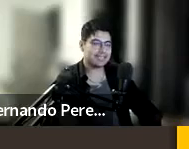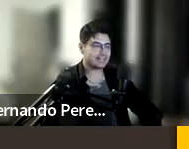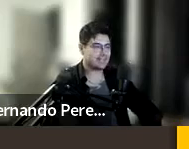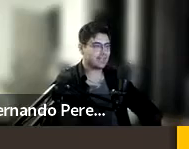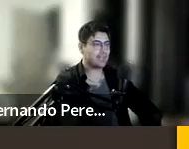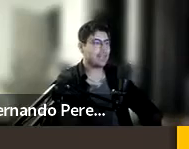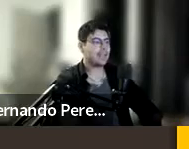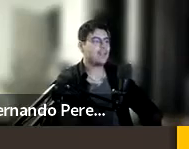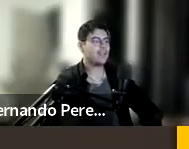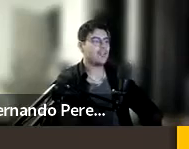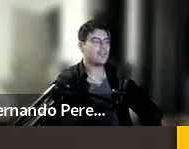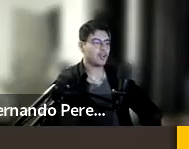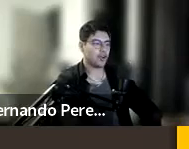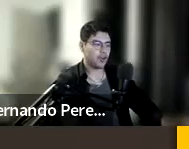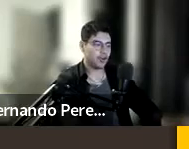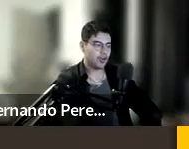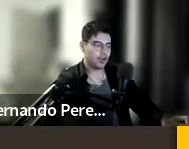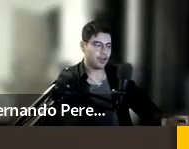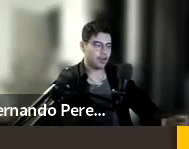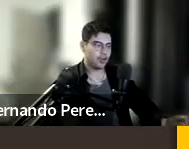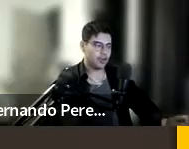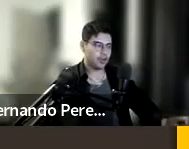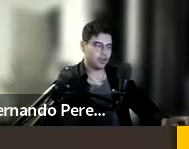así. You're.